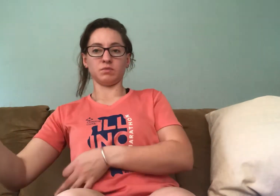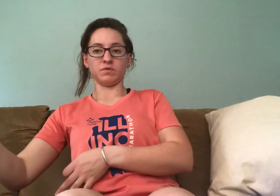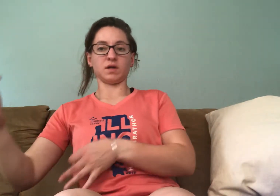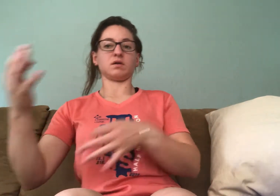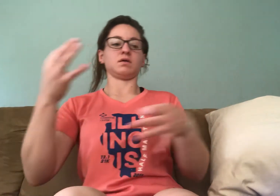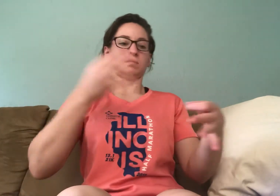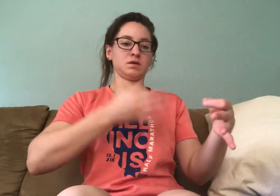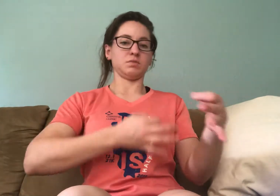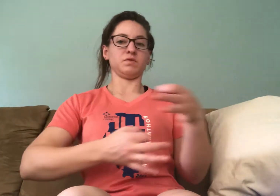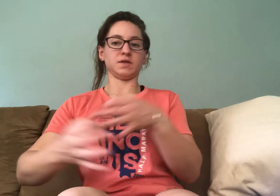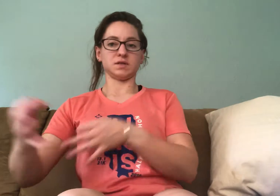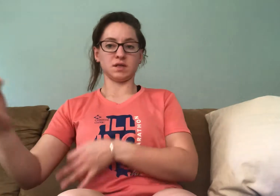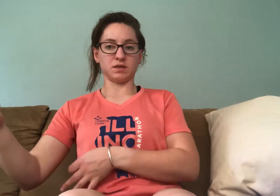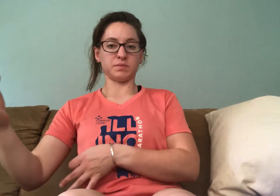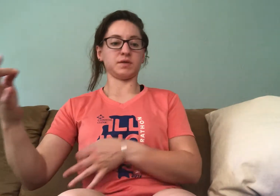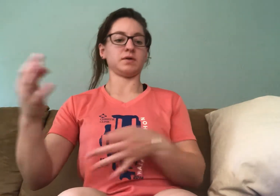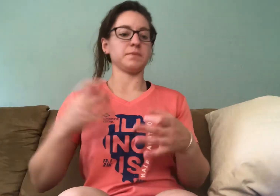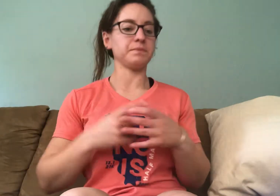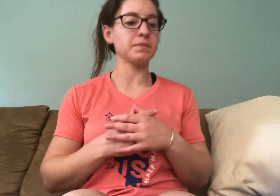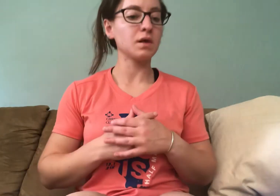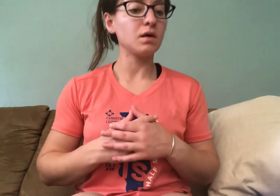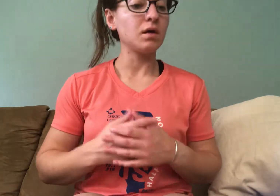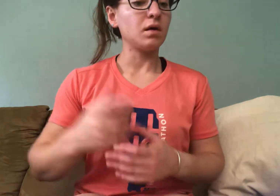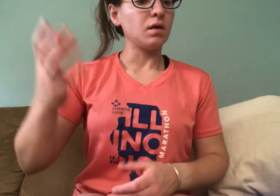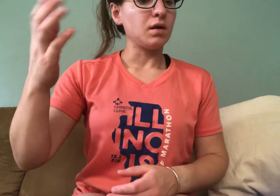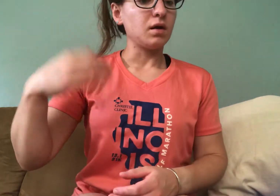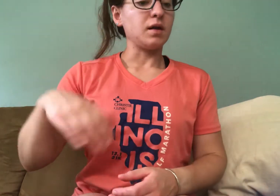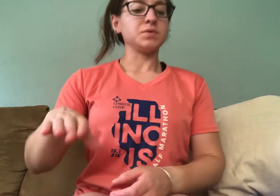moving. A moving sign a little bit, okay? Next one.